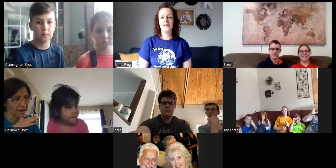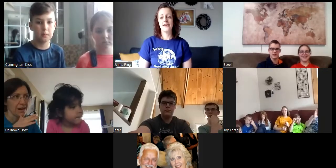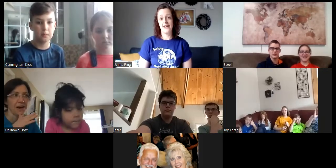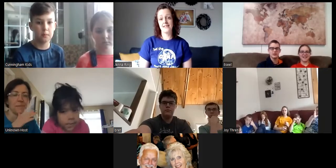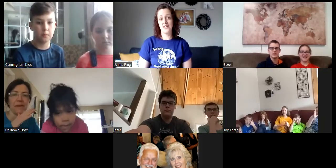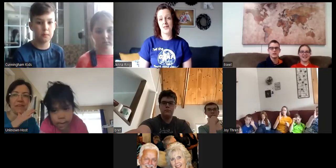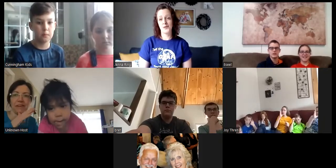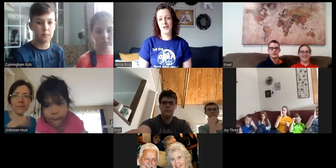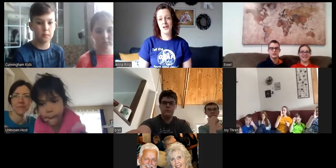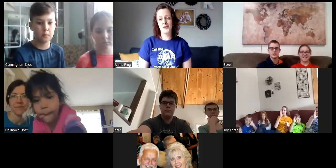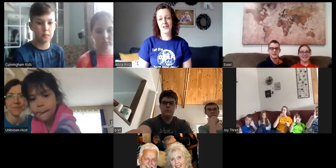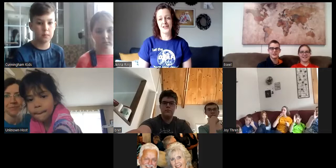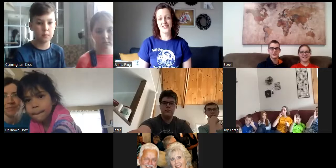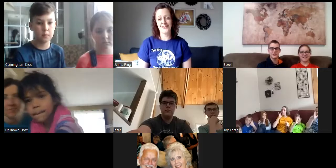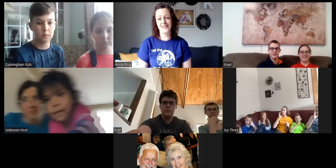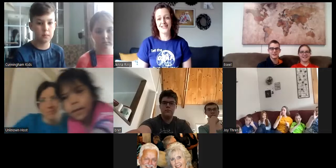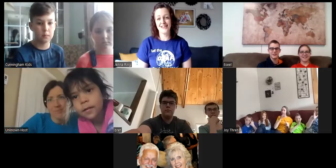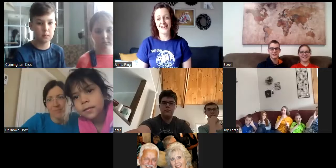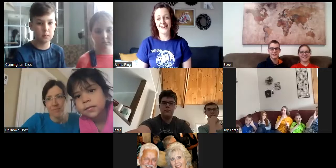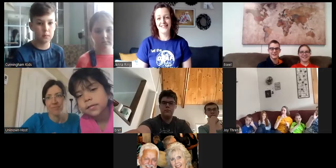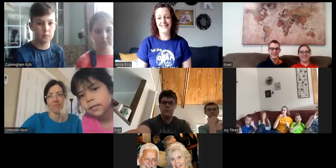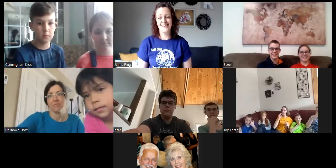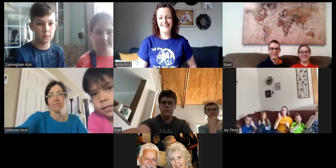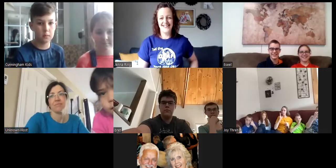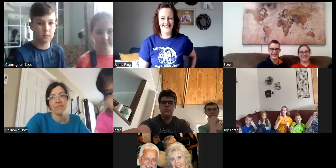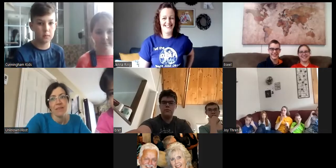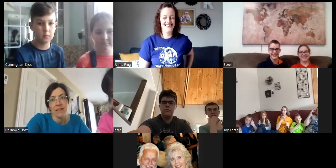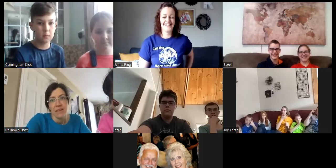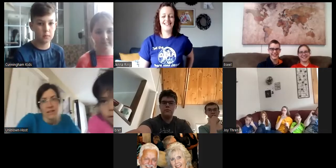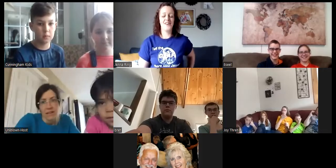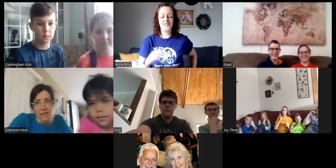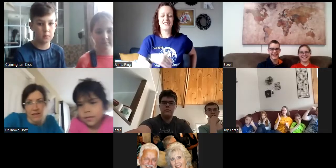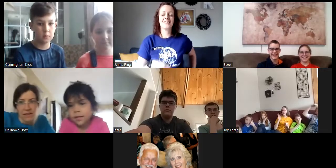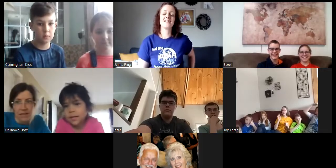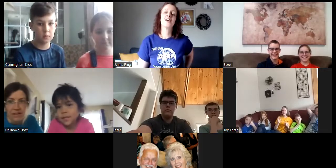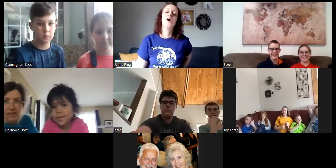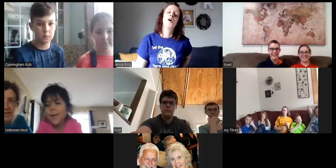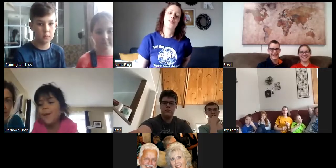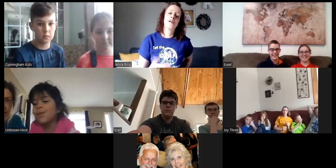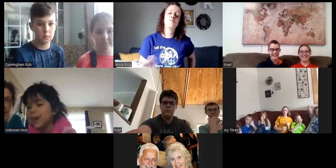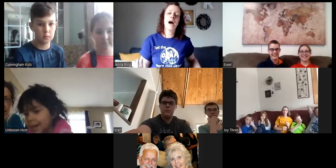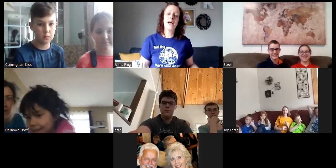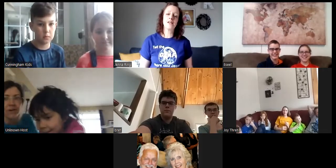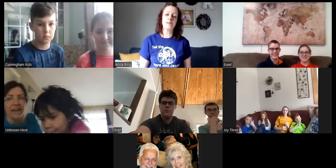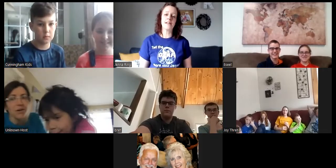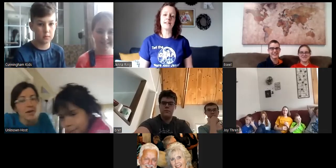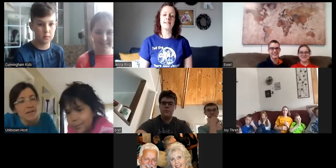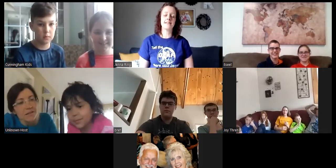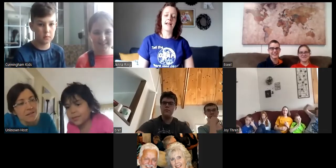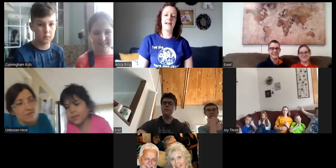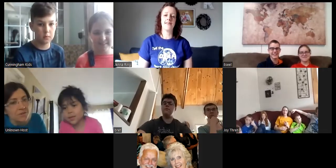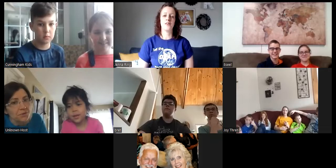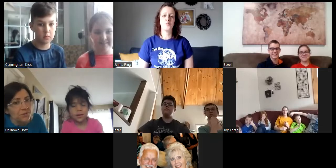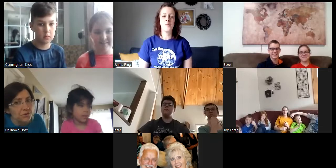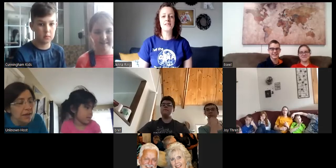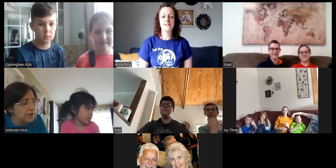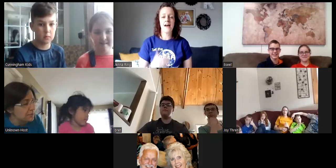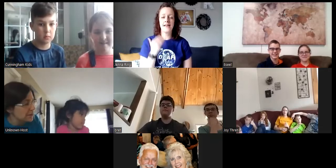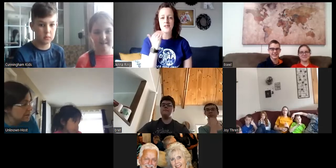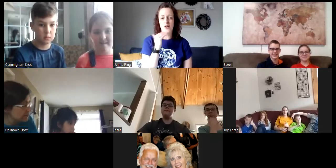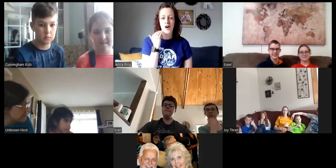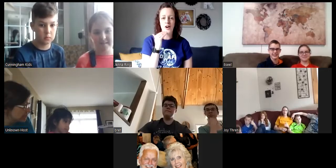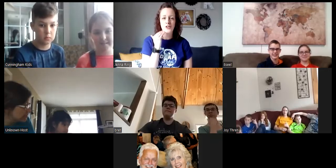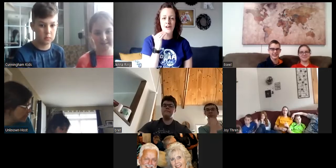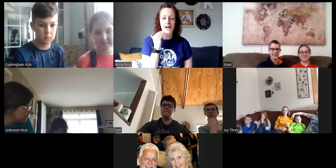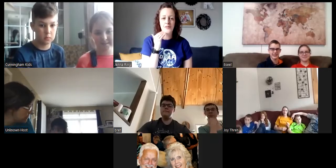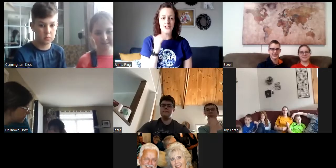girls. Yes, Ethan, we know what you're telling Sydney. No, I'm just teasing. My husband likes to say that the women's